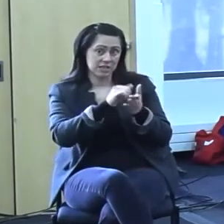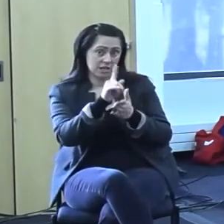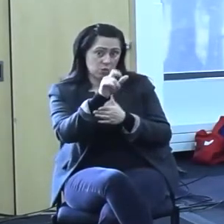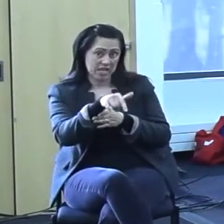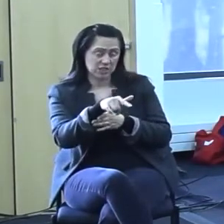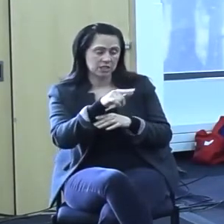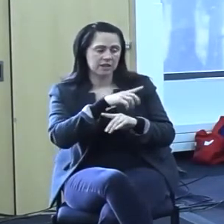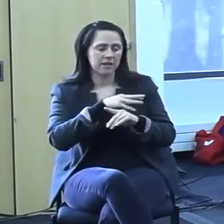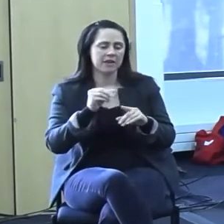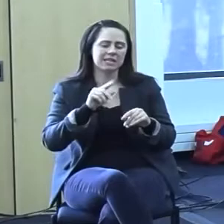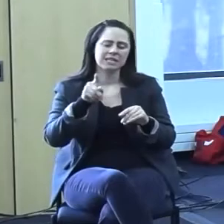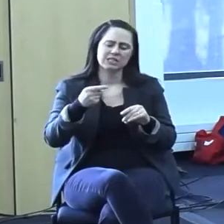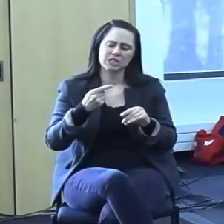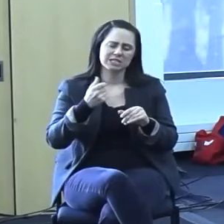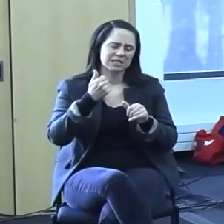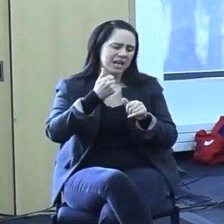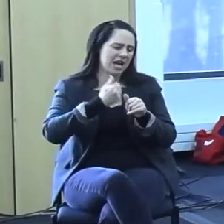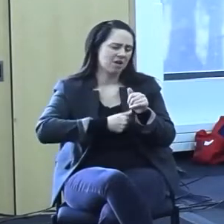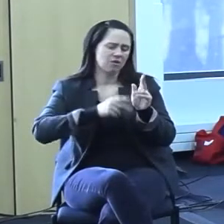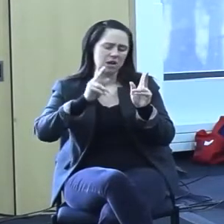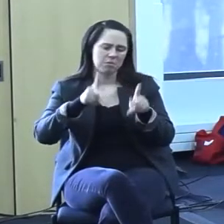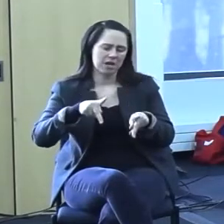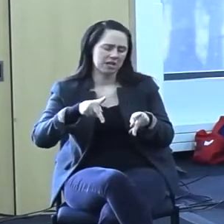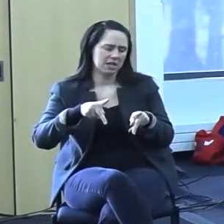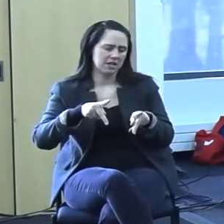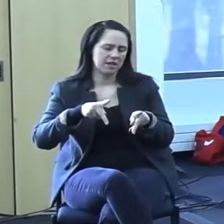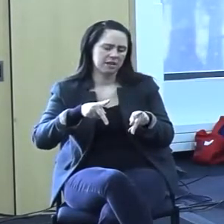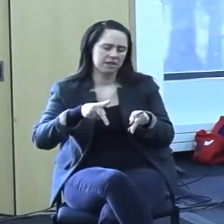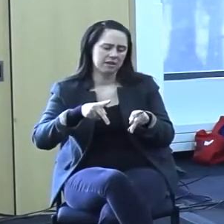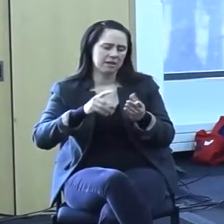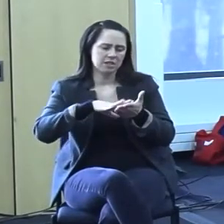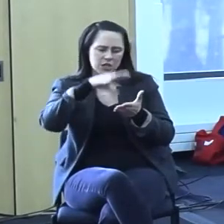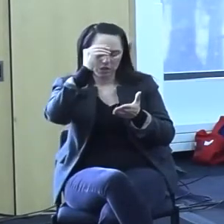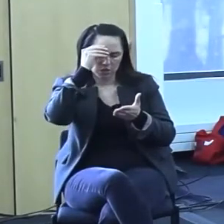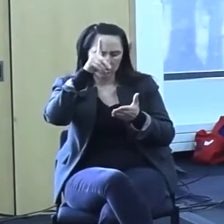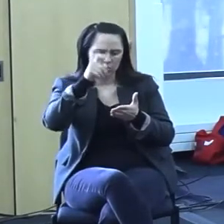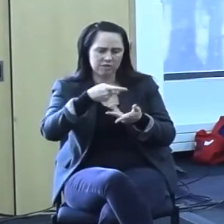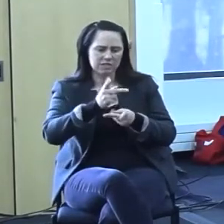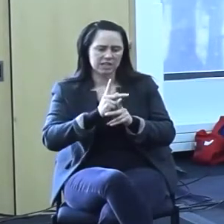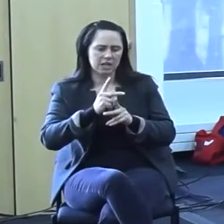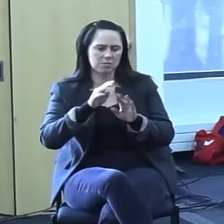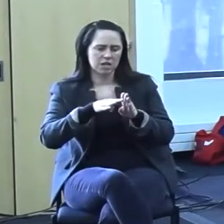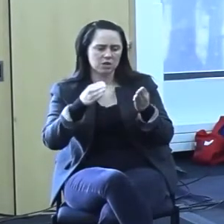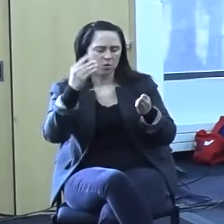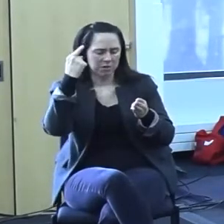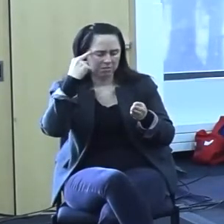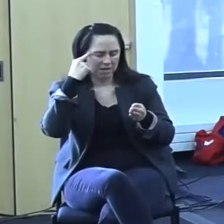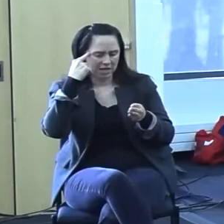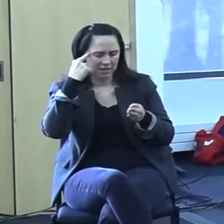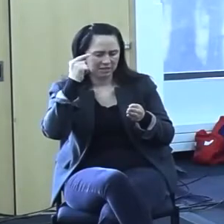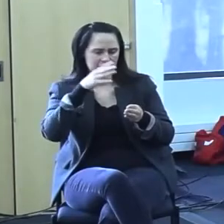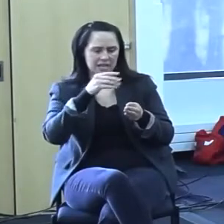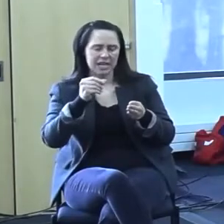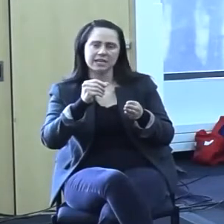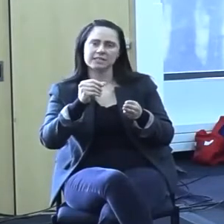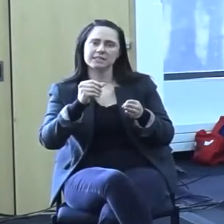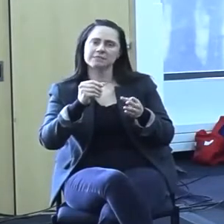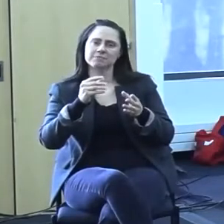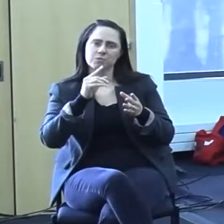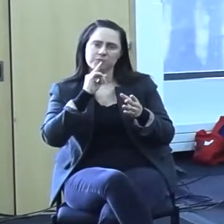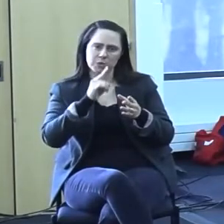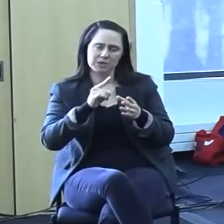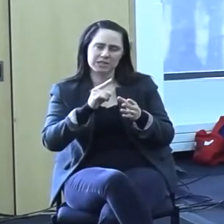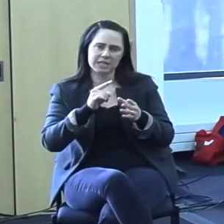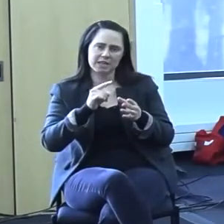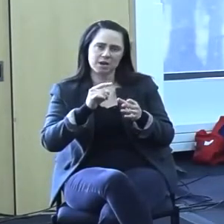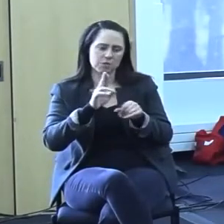And it's just everybody that in order to learn, you have to keep an open mind and take that initiative